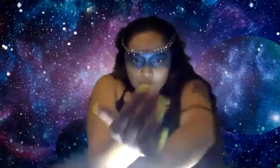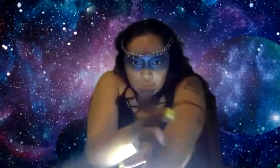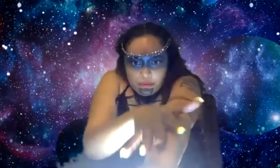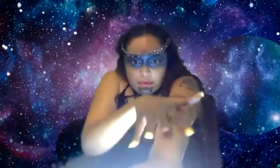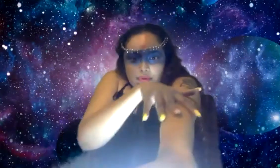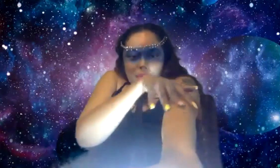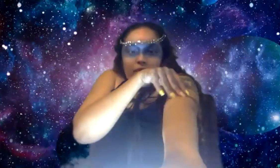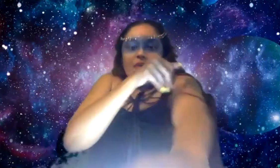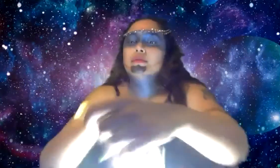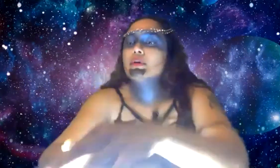magic within me.